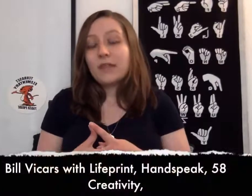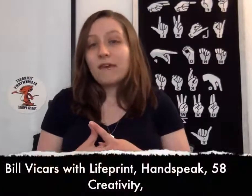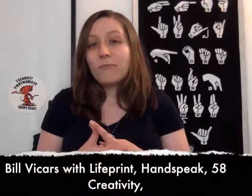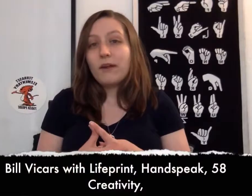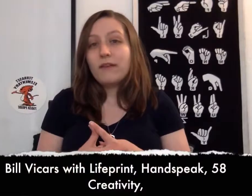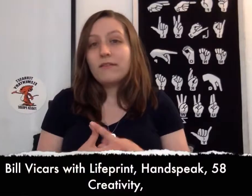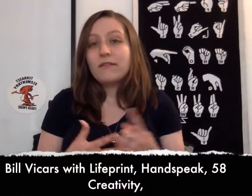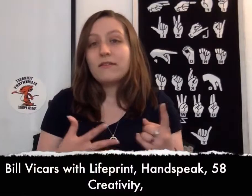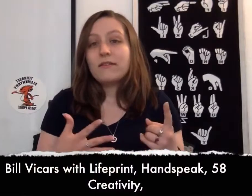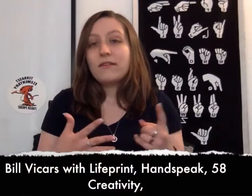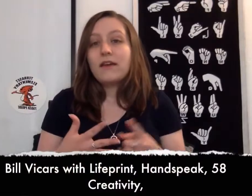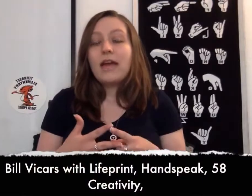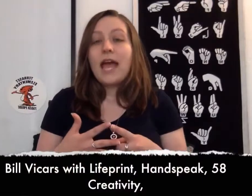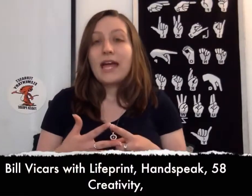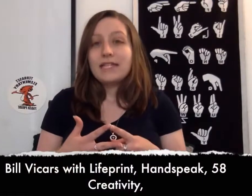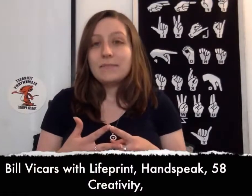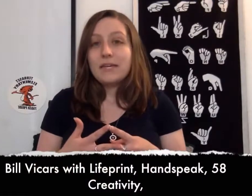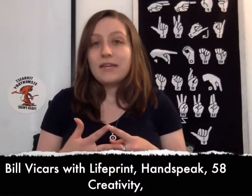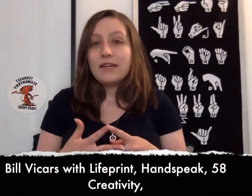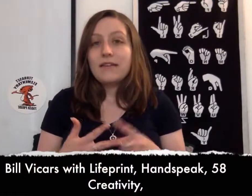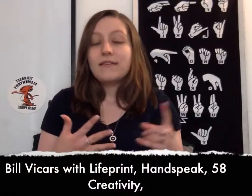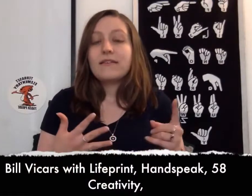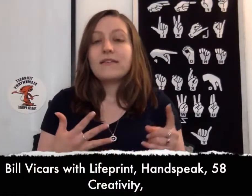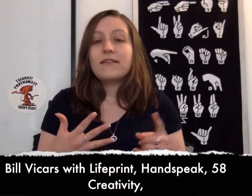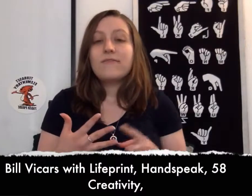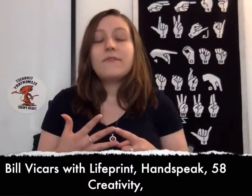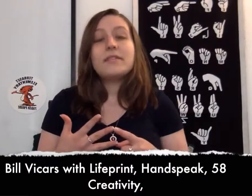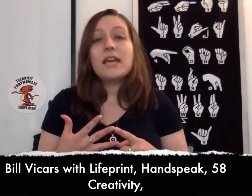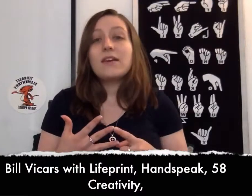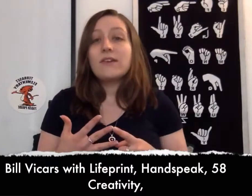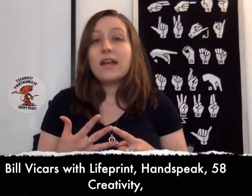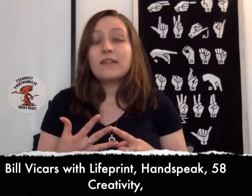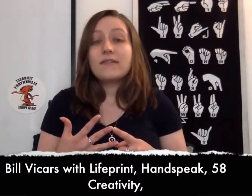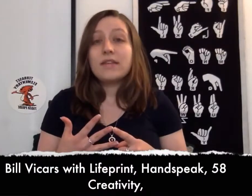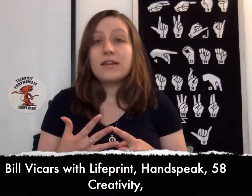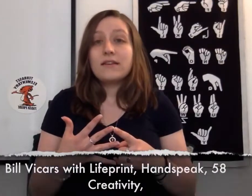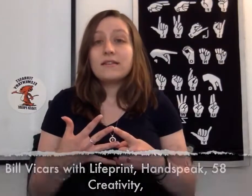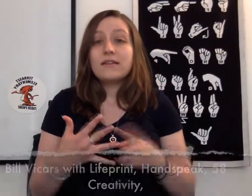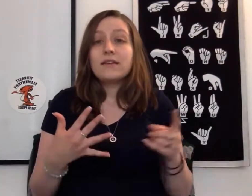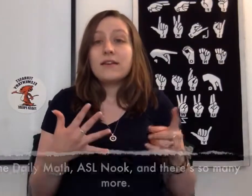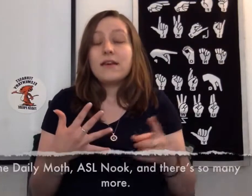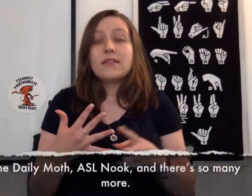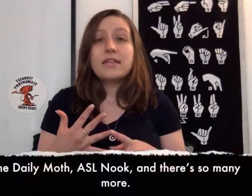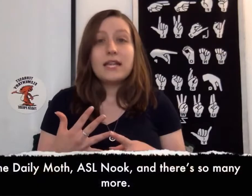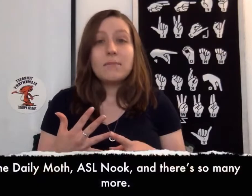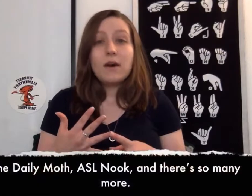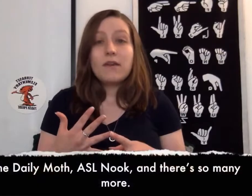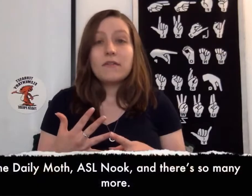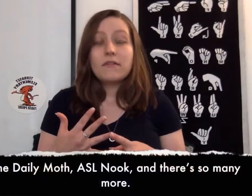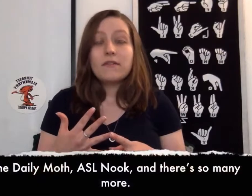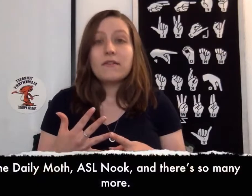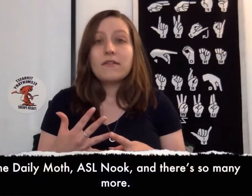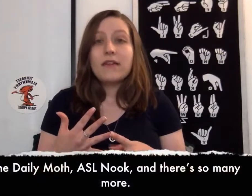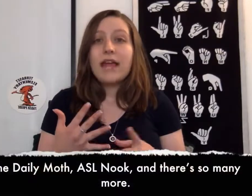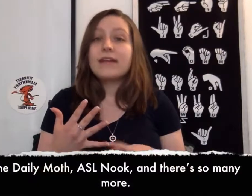LifePrint, Handspeak, 58 Creativity, The Daily Moth, ASL